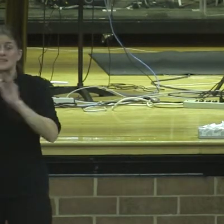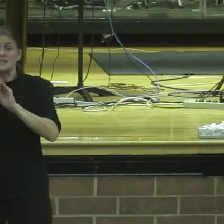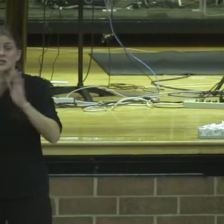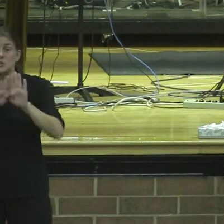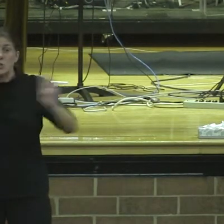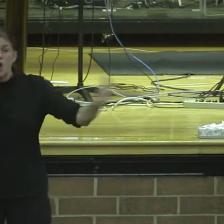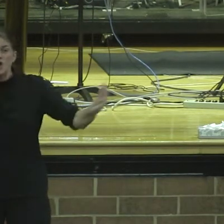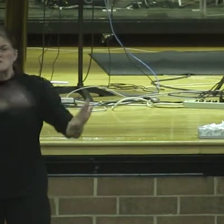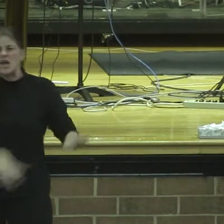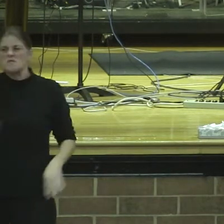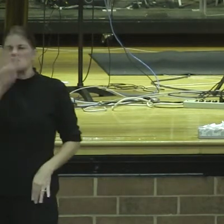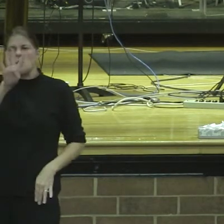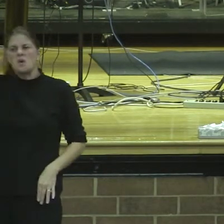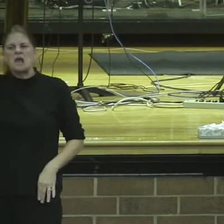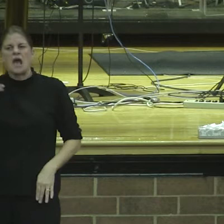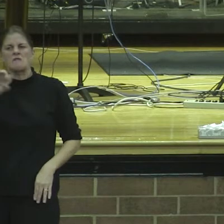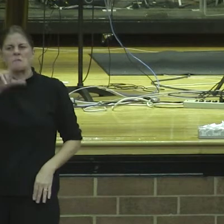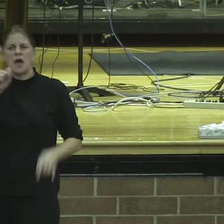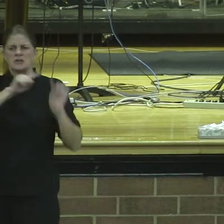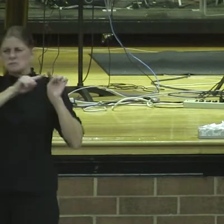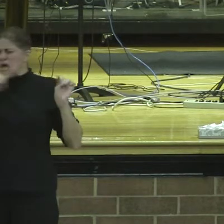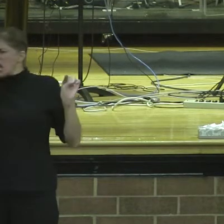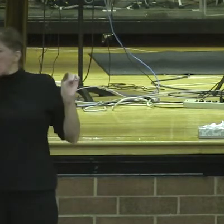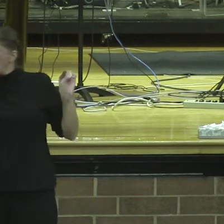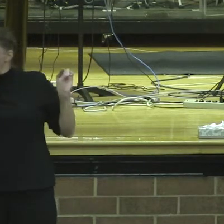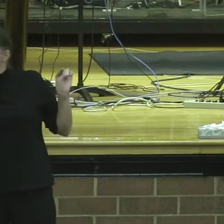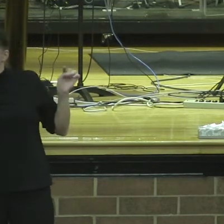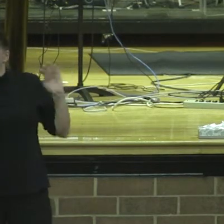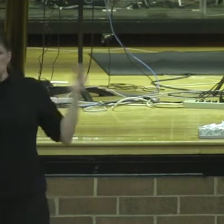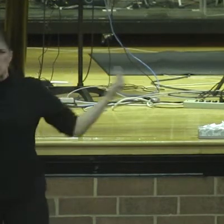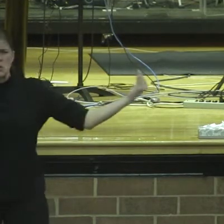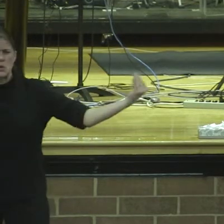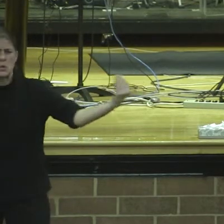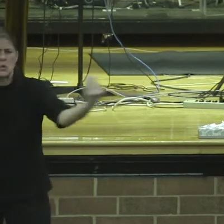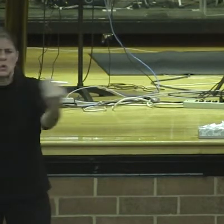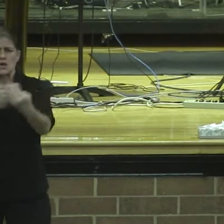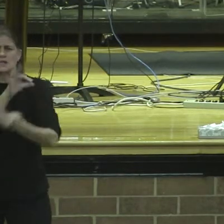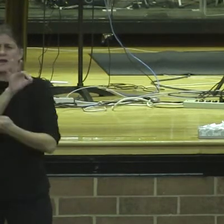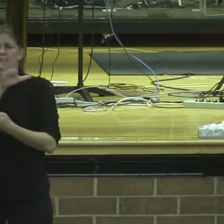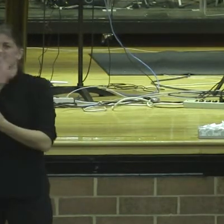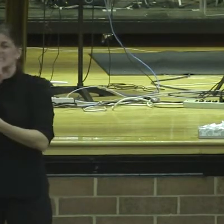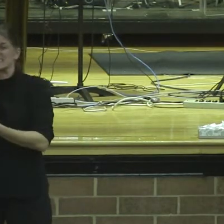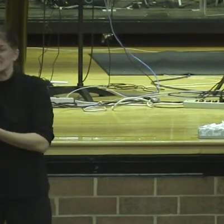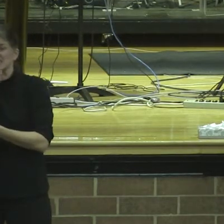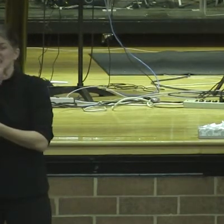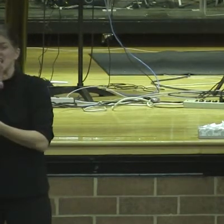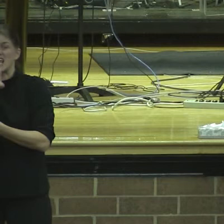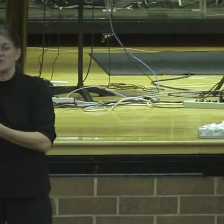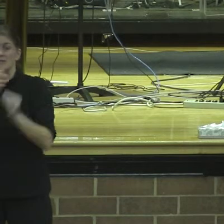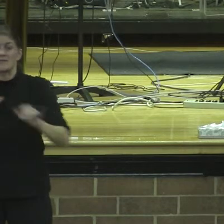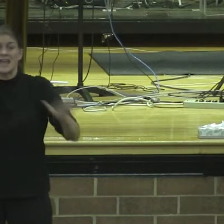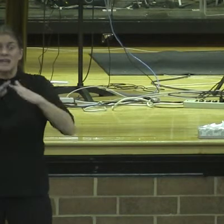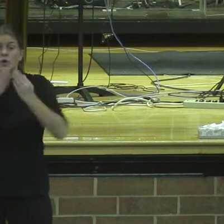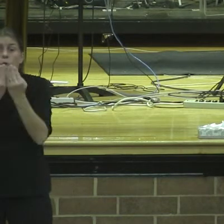4.5 miles, surrounding 960 acres of land. The walls, on average, were 8